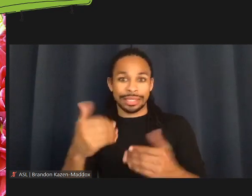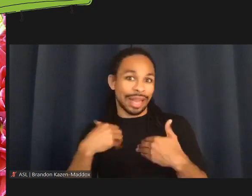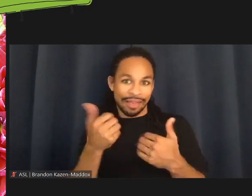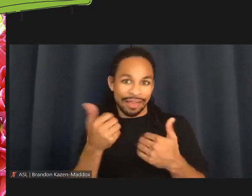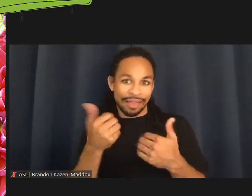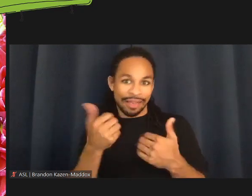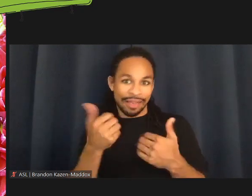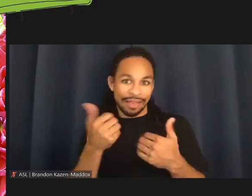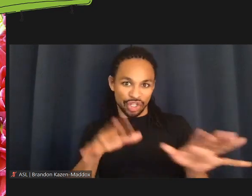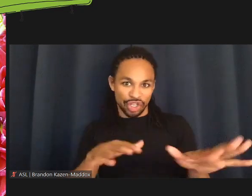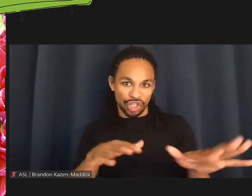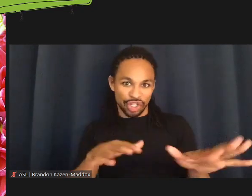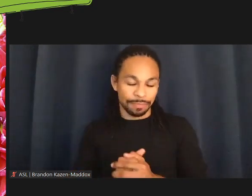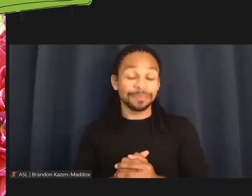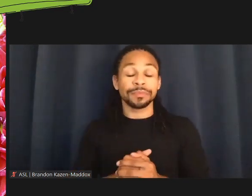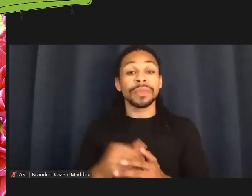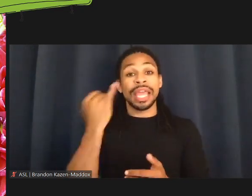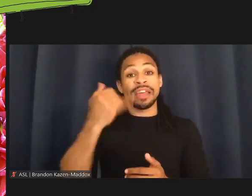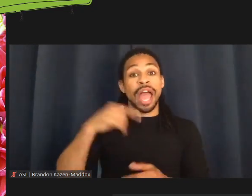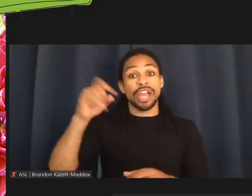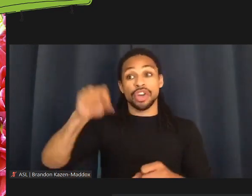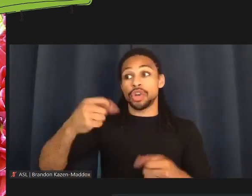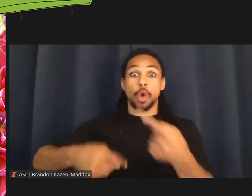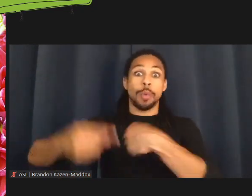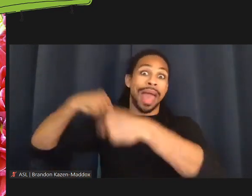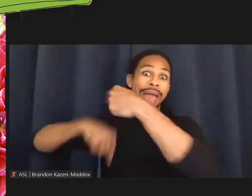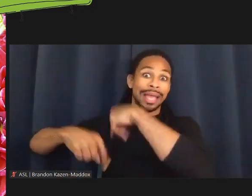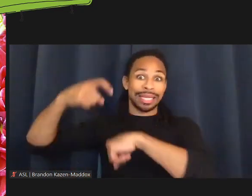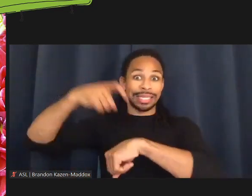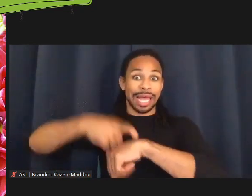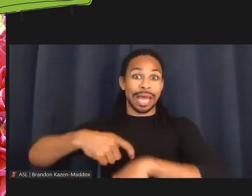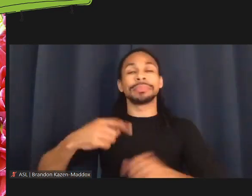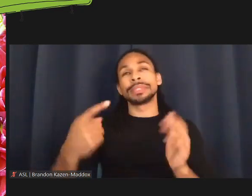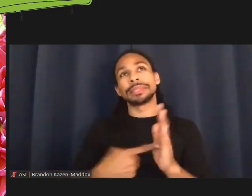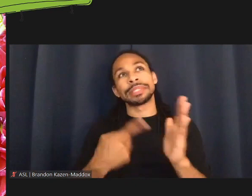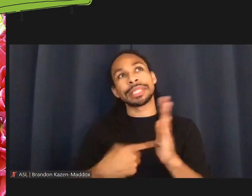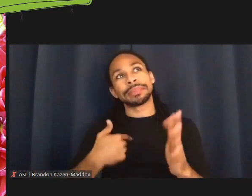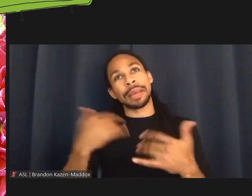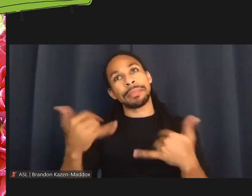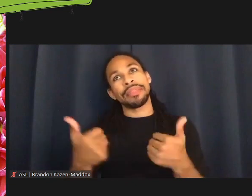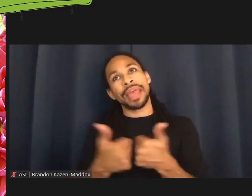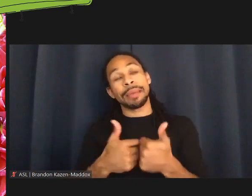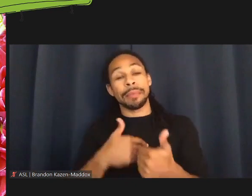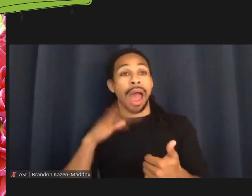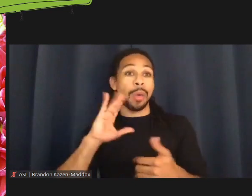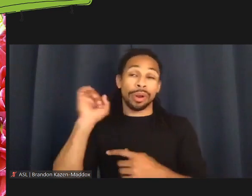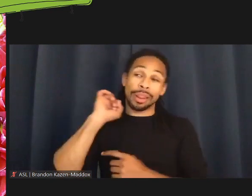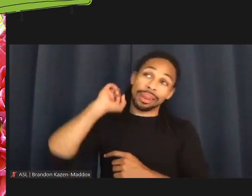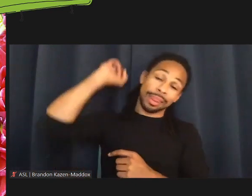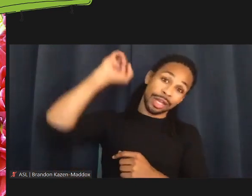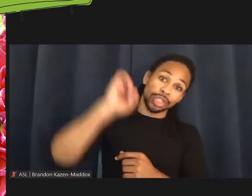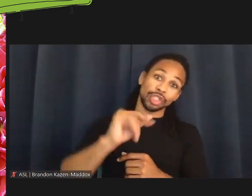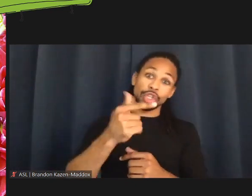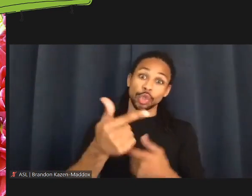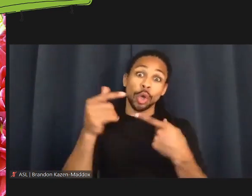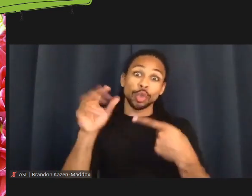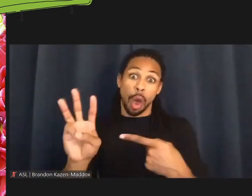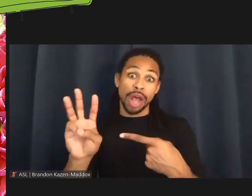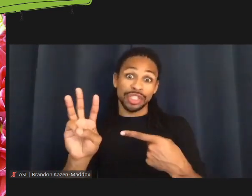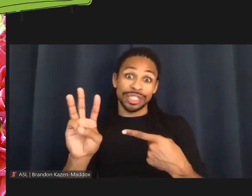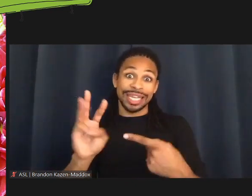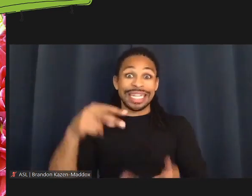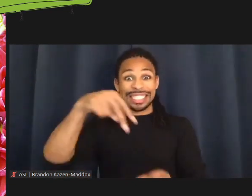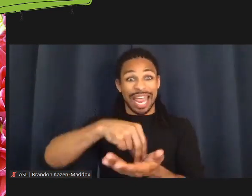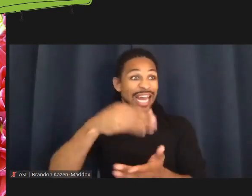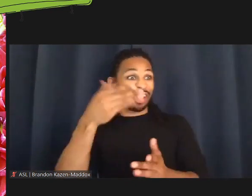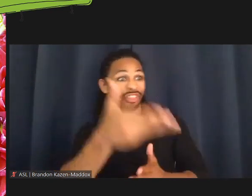If I could go back in time, which is a game I am sometimes forced to play, I would lynch George Washington standing there in step with slaves